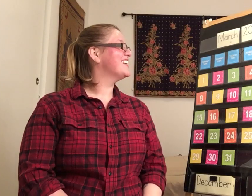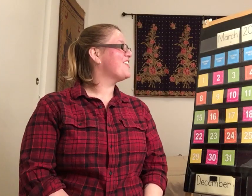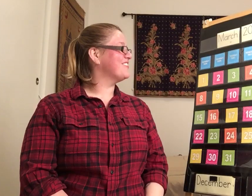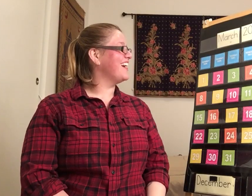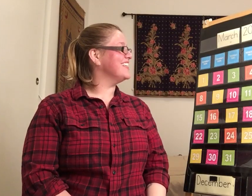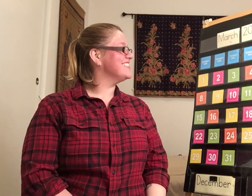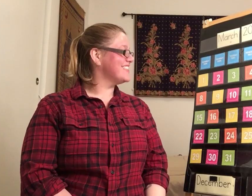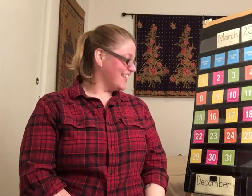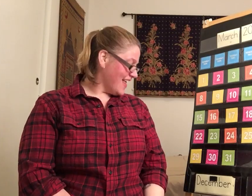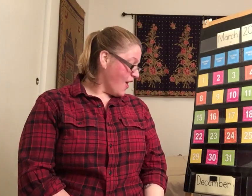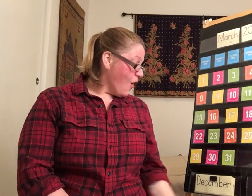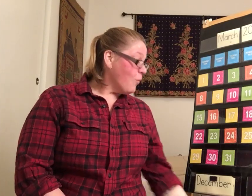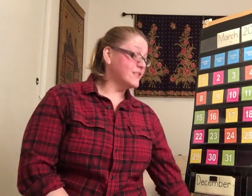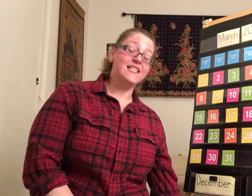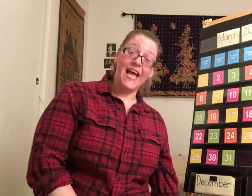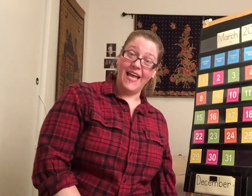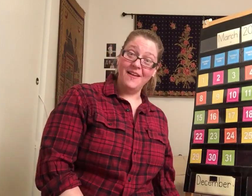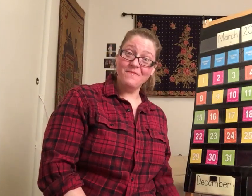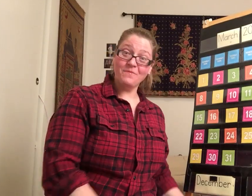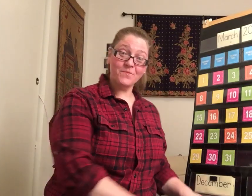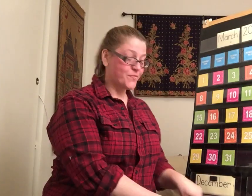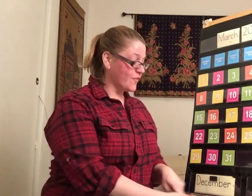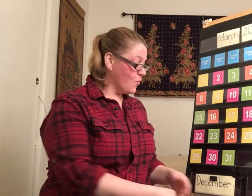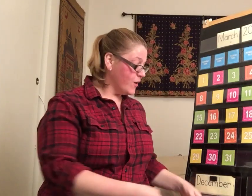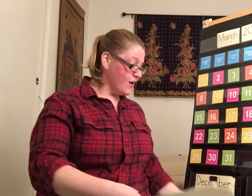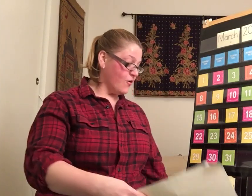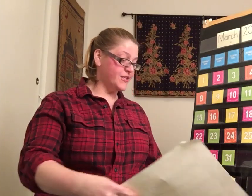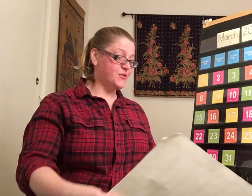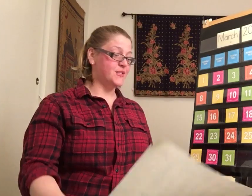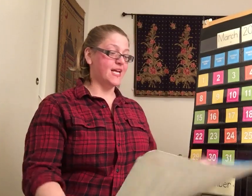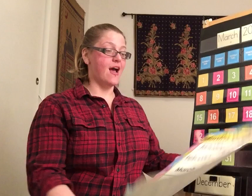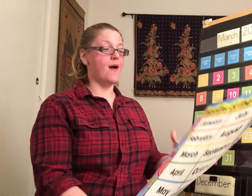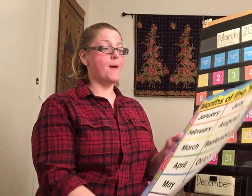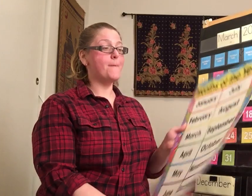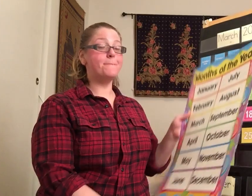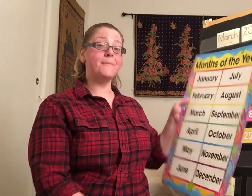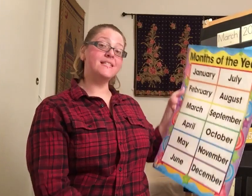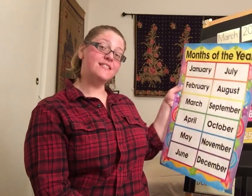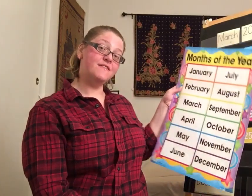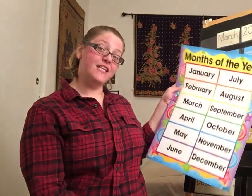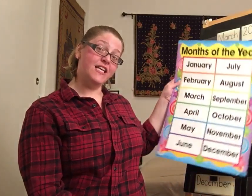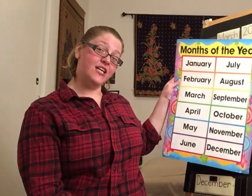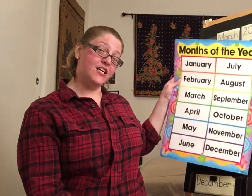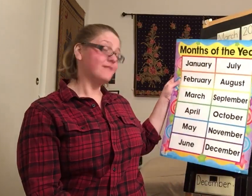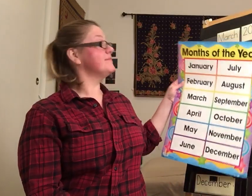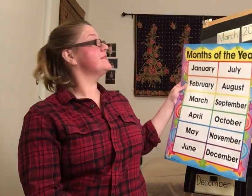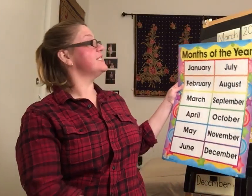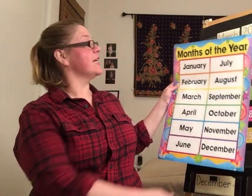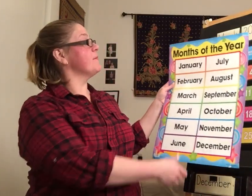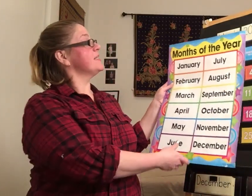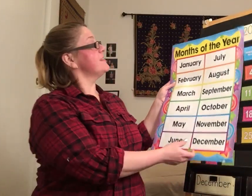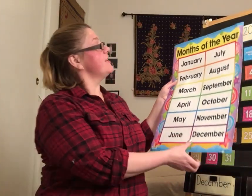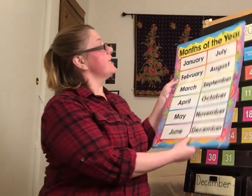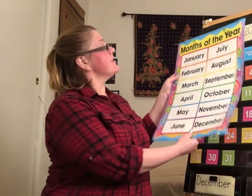All right. Well, today we are going to say our months of the year, sing our months of the year